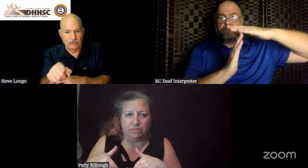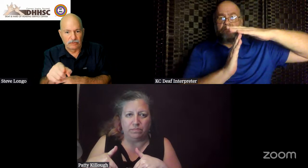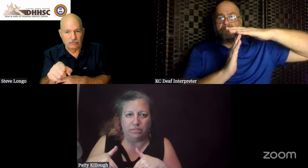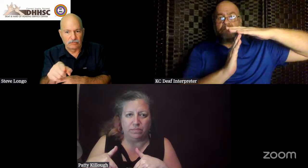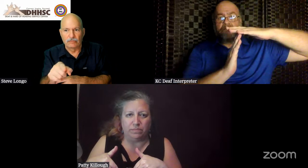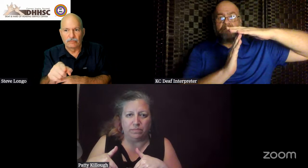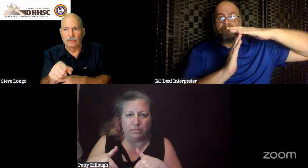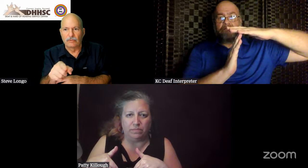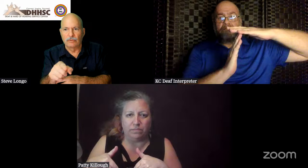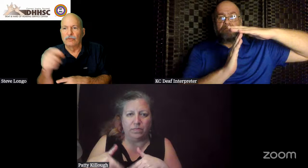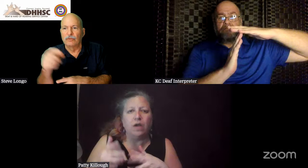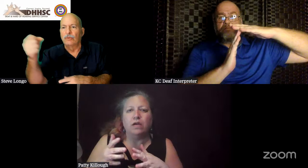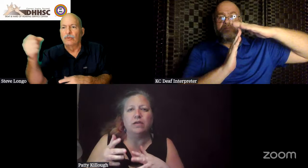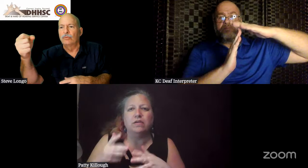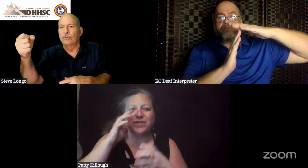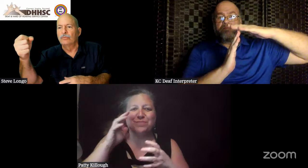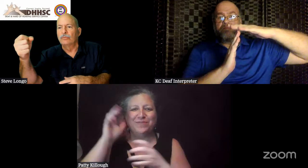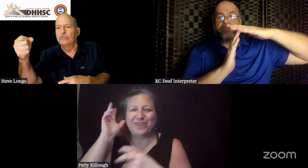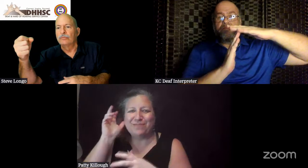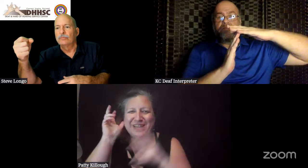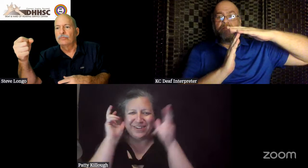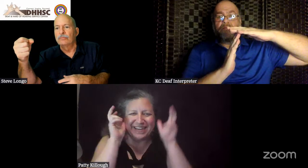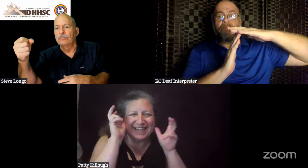One moment, please, for the interpreters.